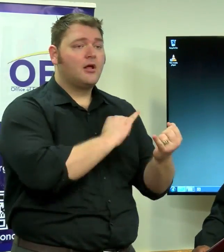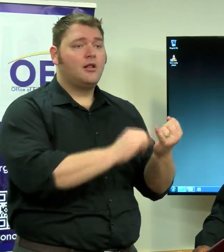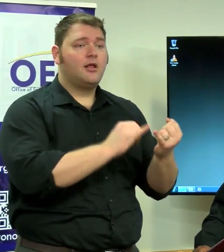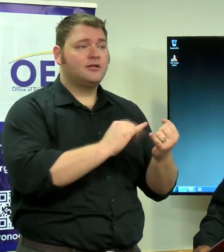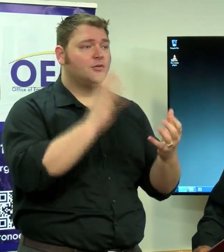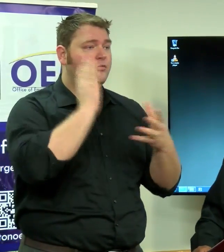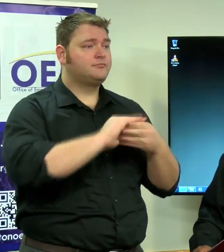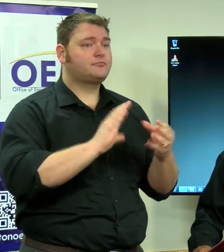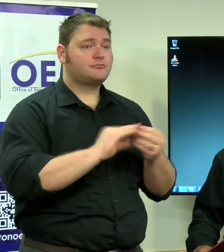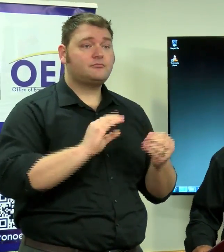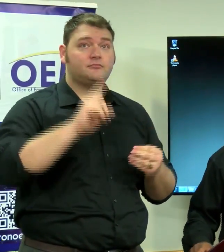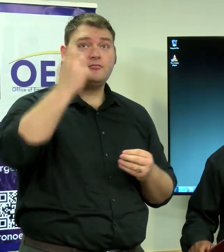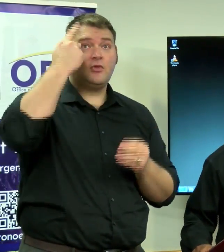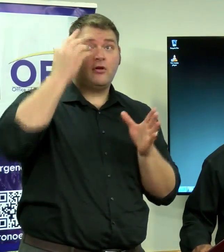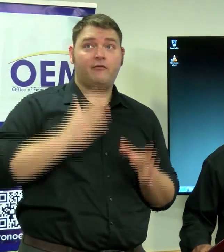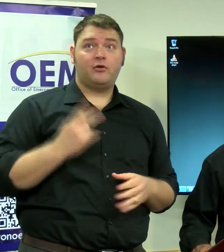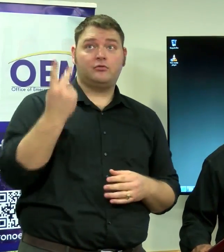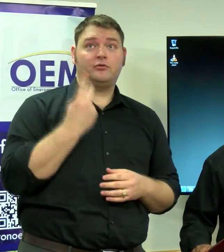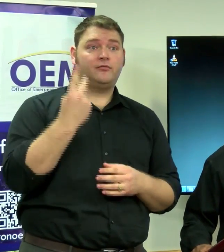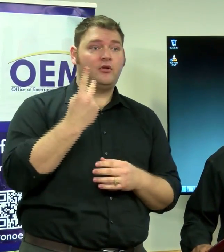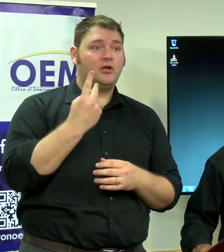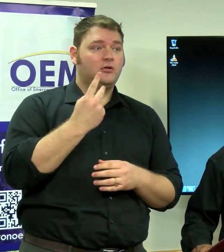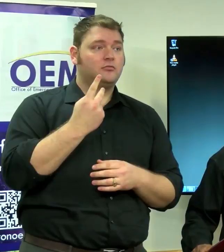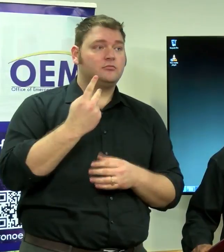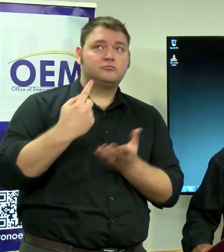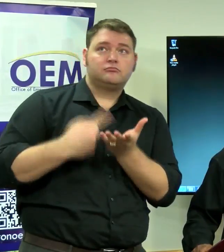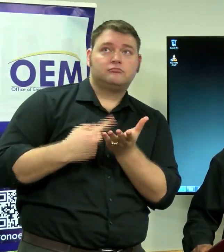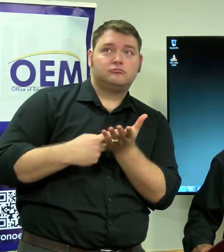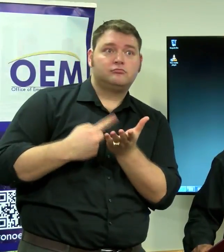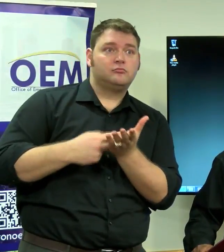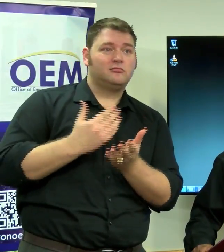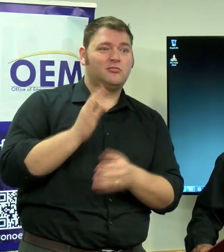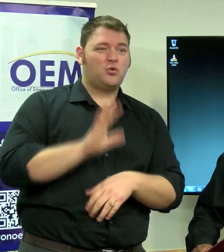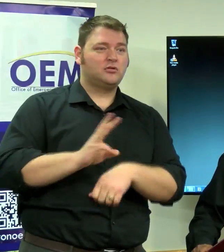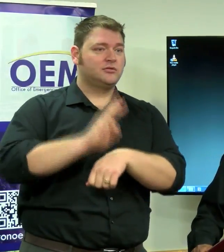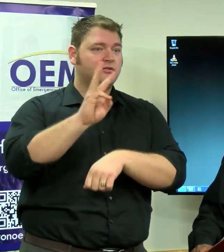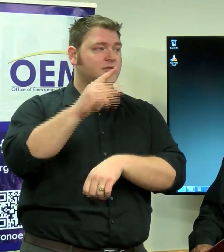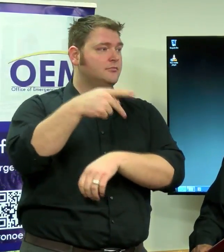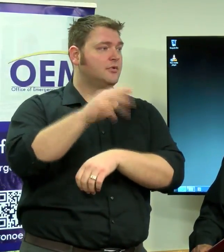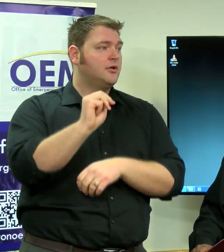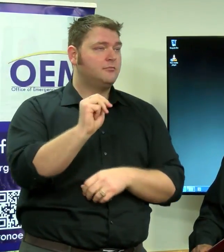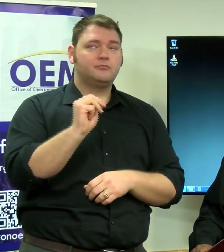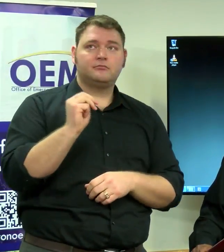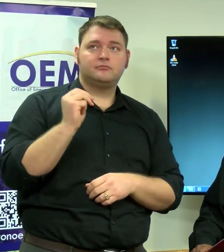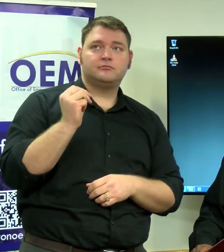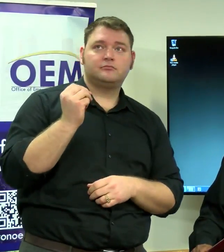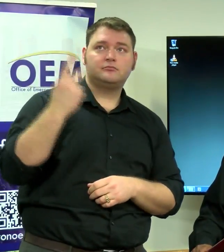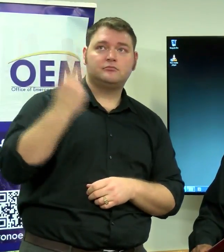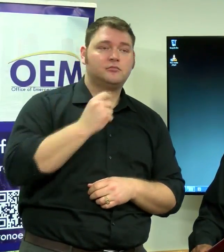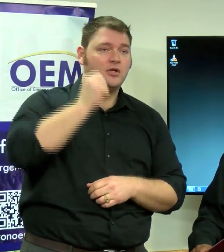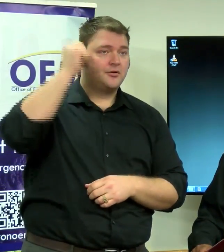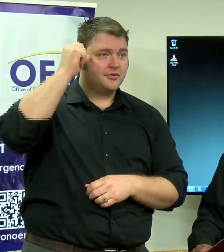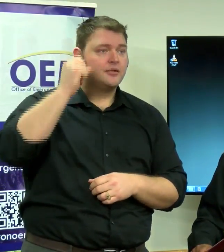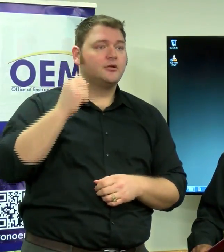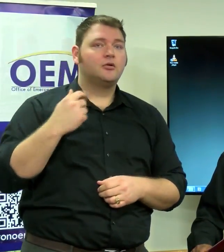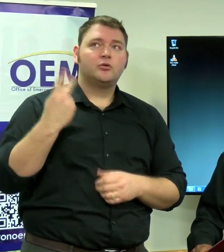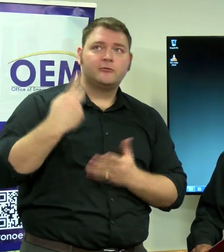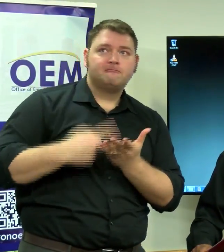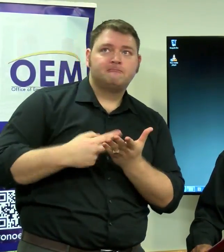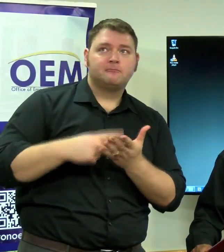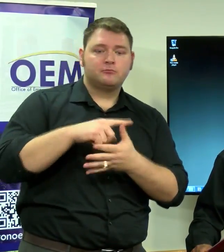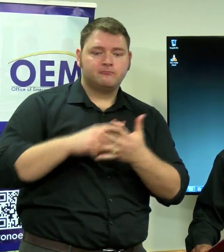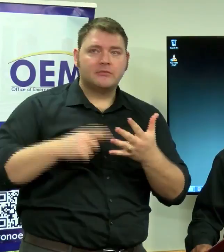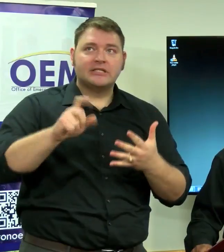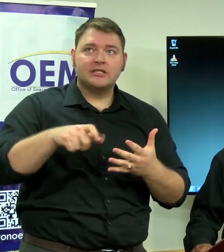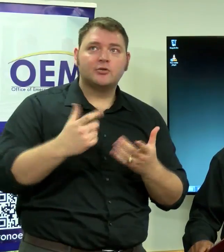talked yesterday at about 6 o'clock, talked about whatever needs that the city of Houston continues to have, and